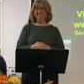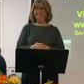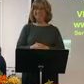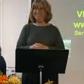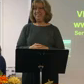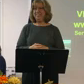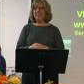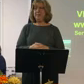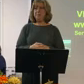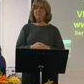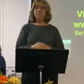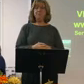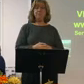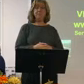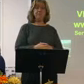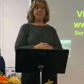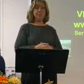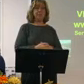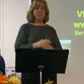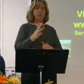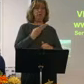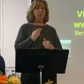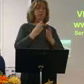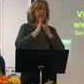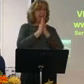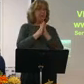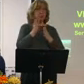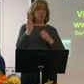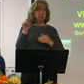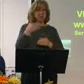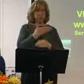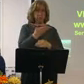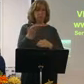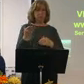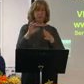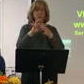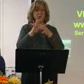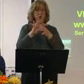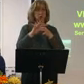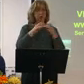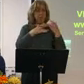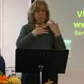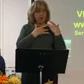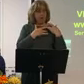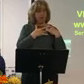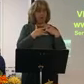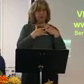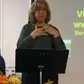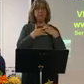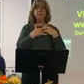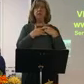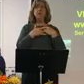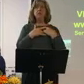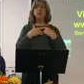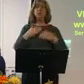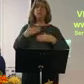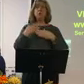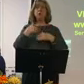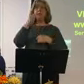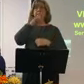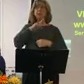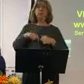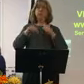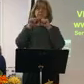together today. We ask to join together our hearts so we can enjoy the Lord's blessings. Let's